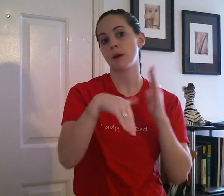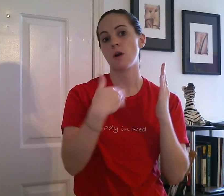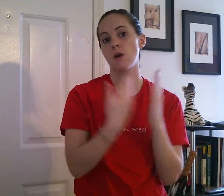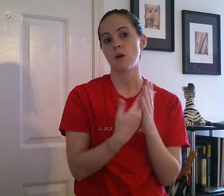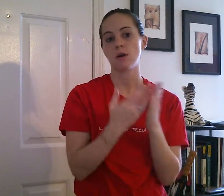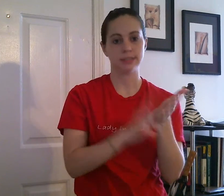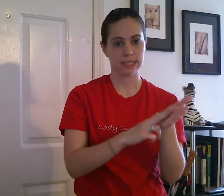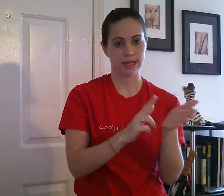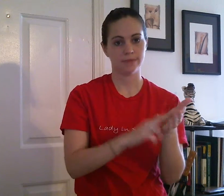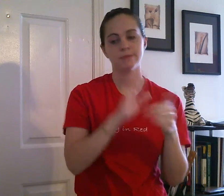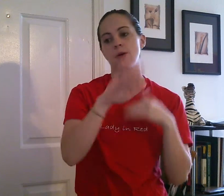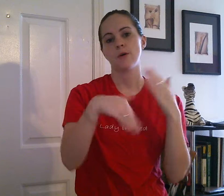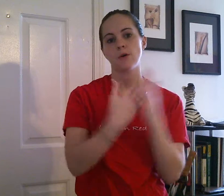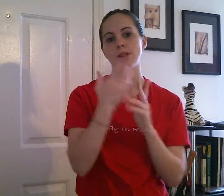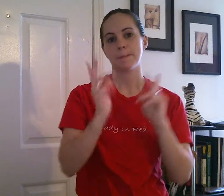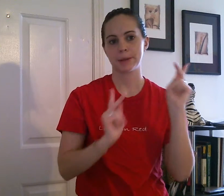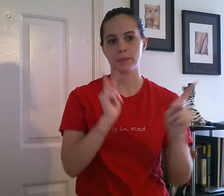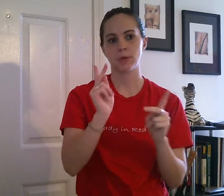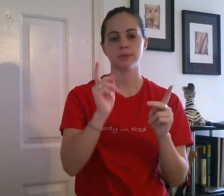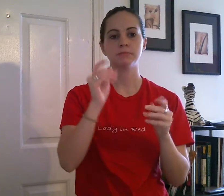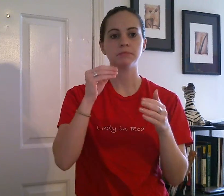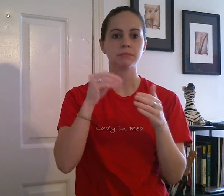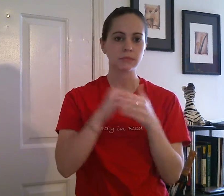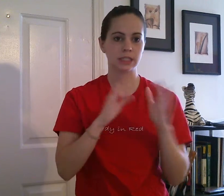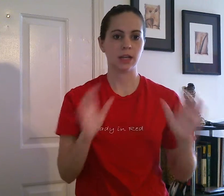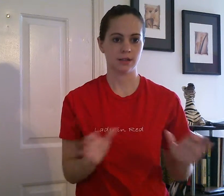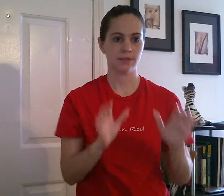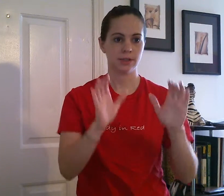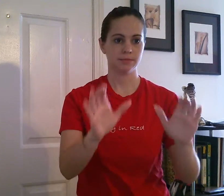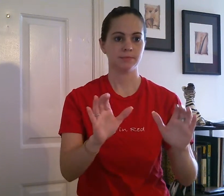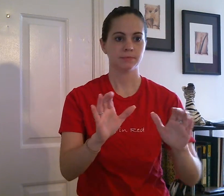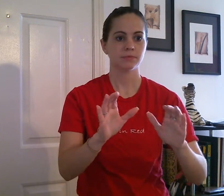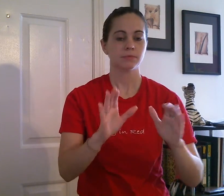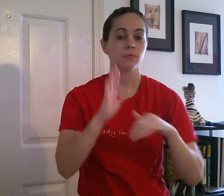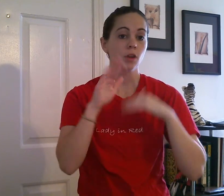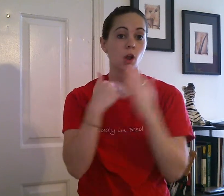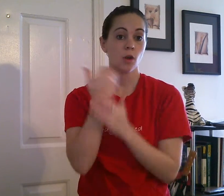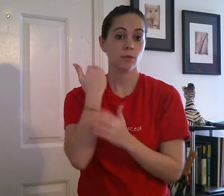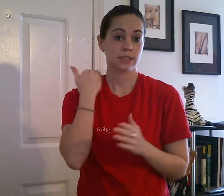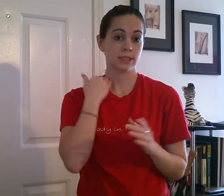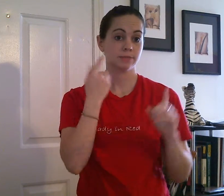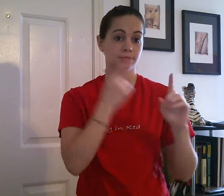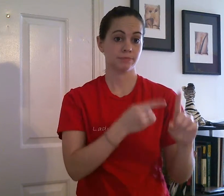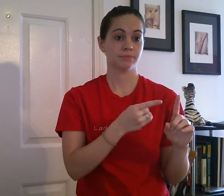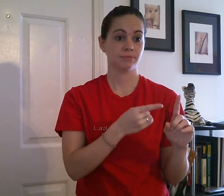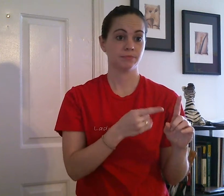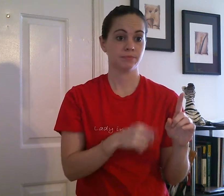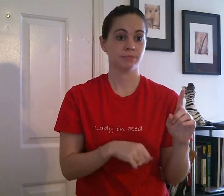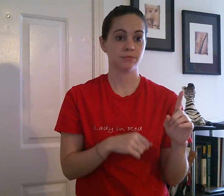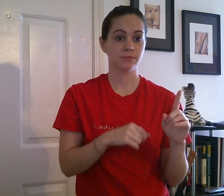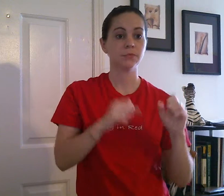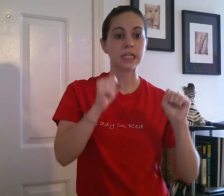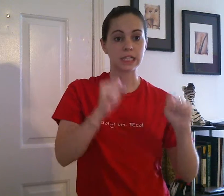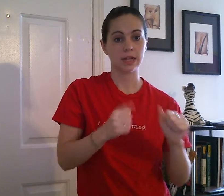for the tasks. When risks are identified, control measures can be implemented and followed. These